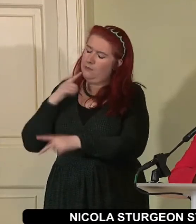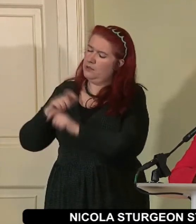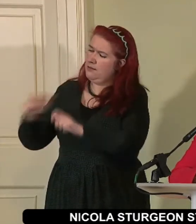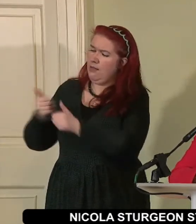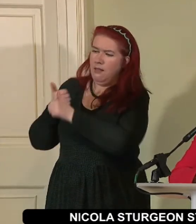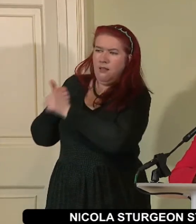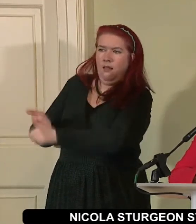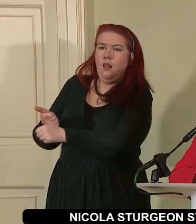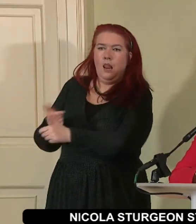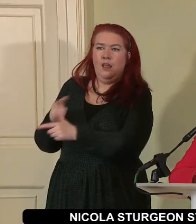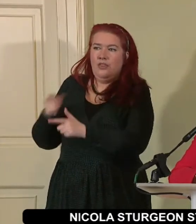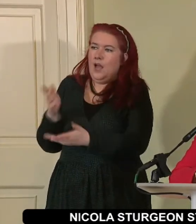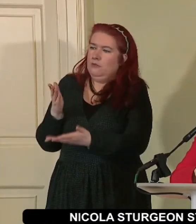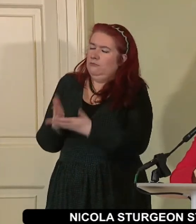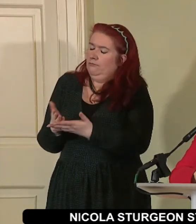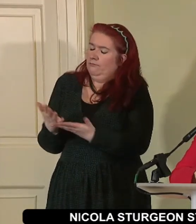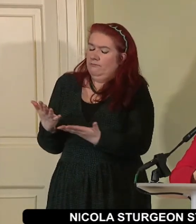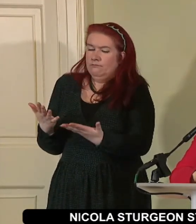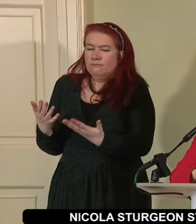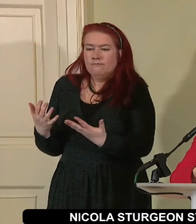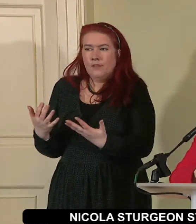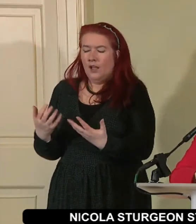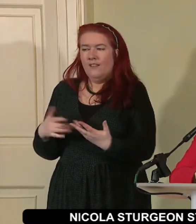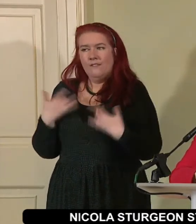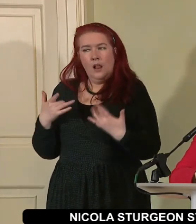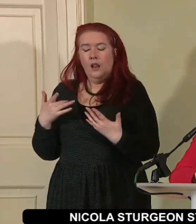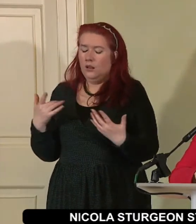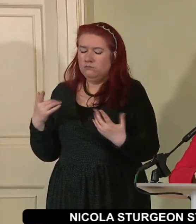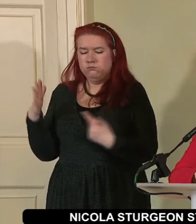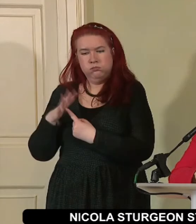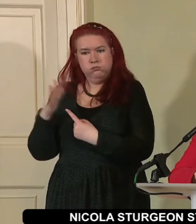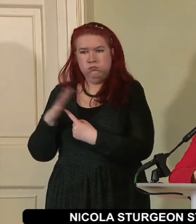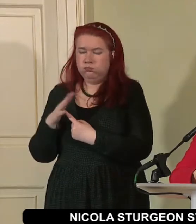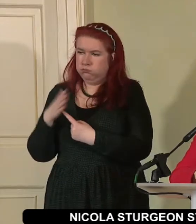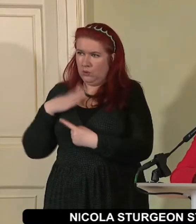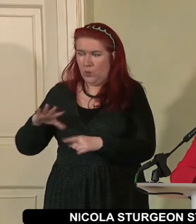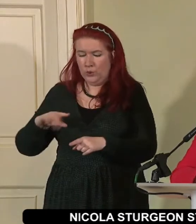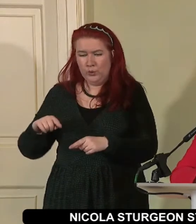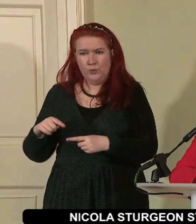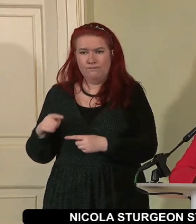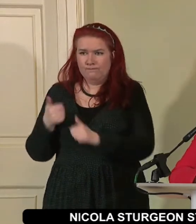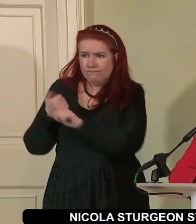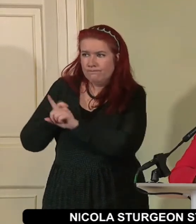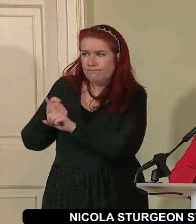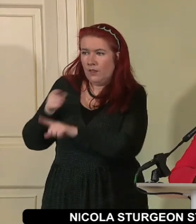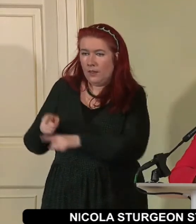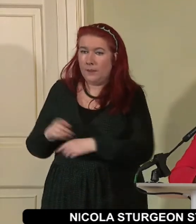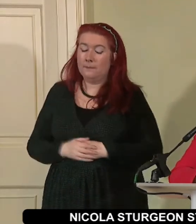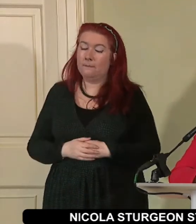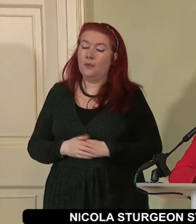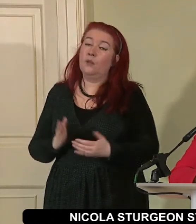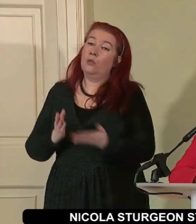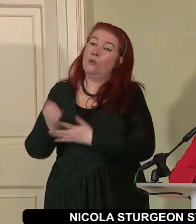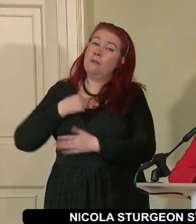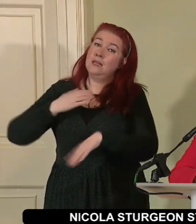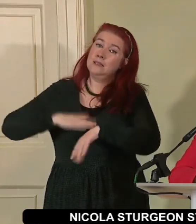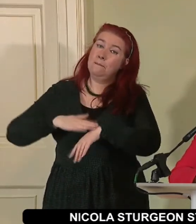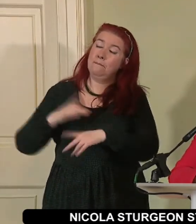one that got under my skin and into my heart in a way that few other issues did over my time as First